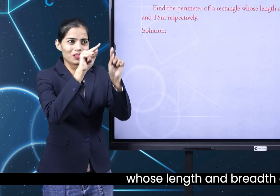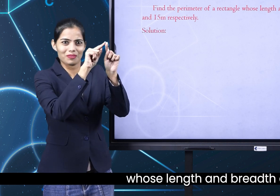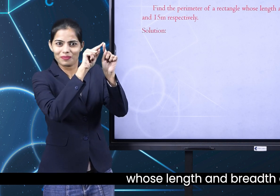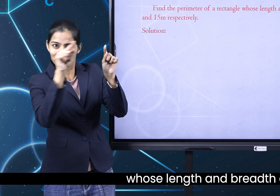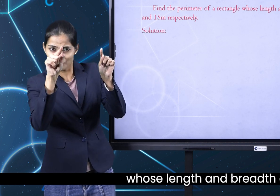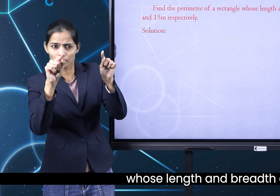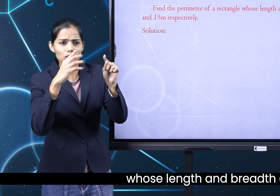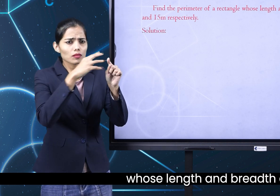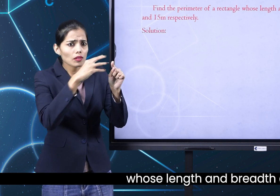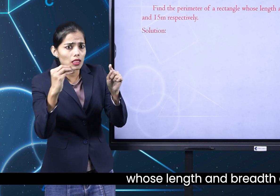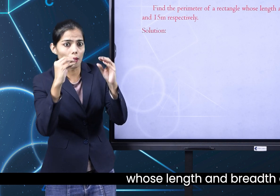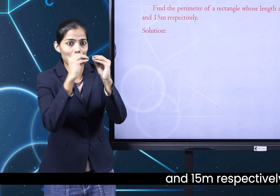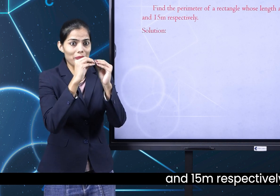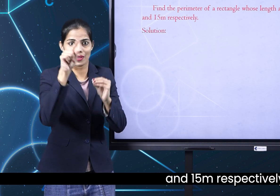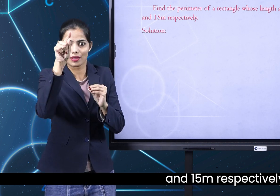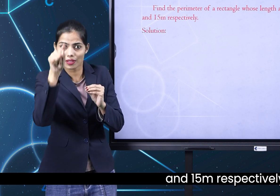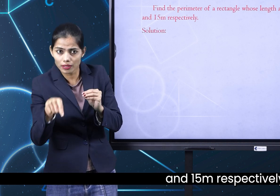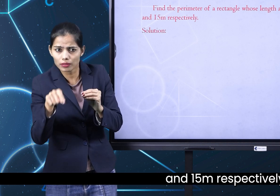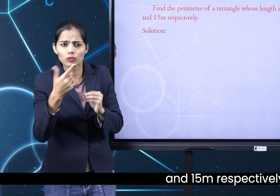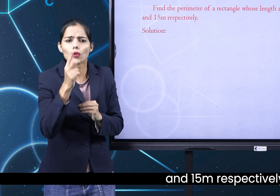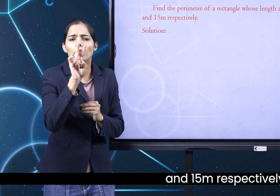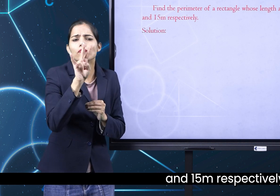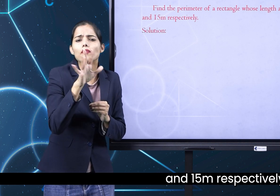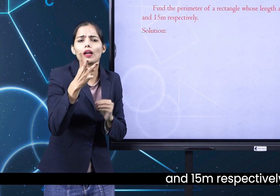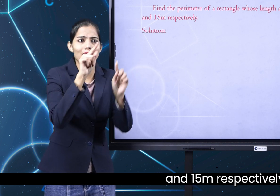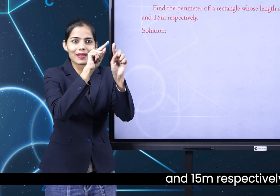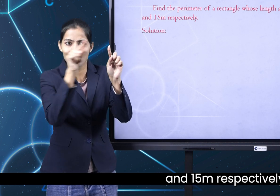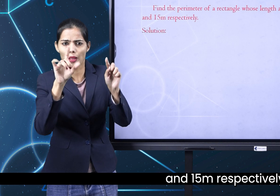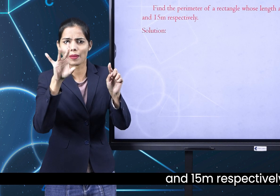are 25 meter and 15 meter respectively.